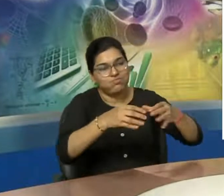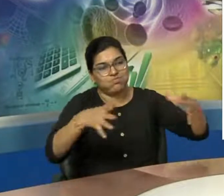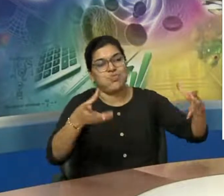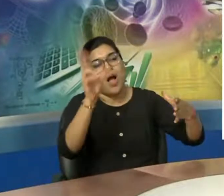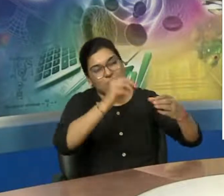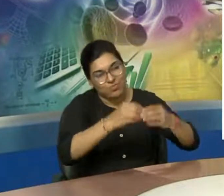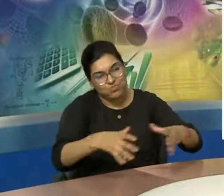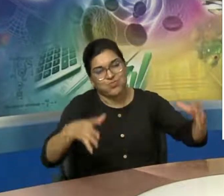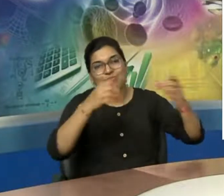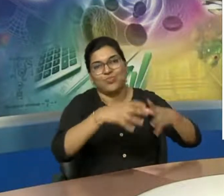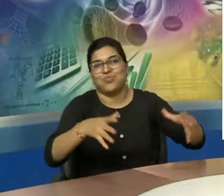an organisms.